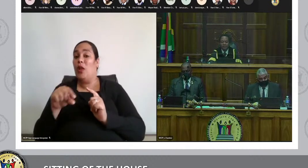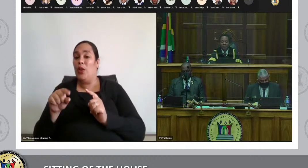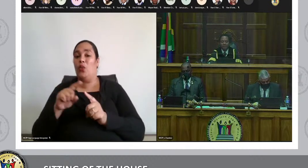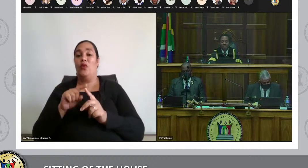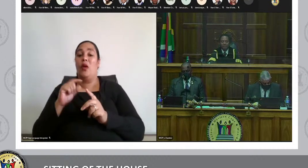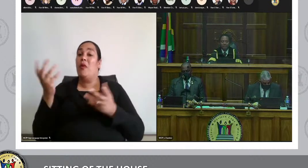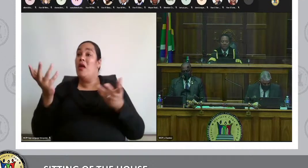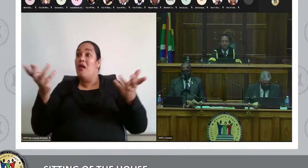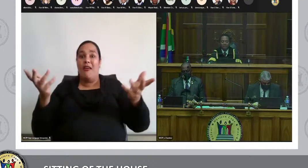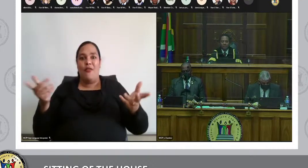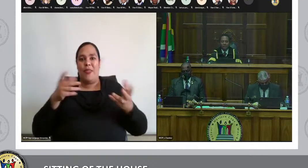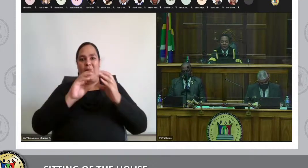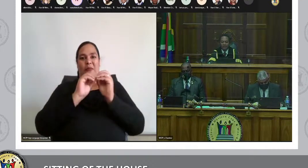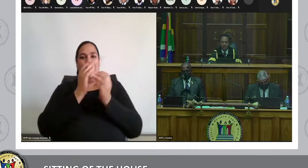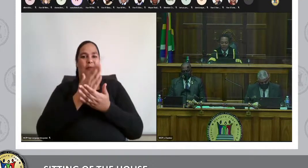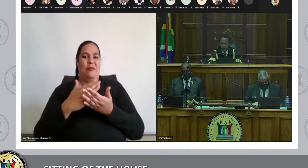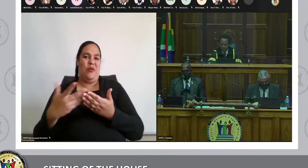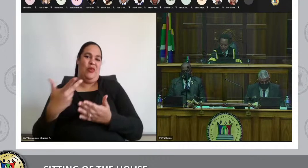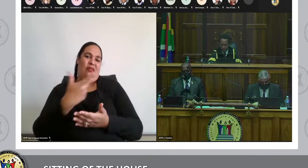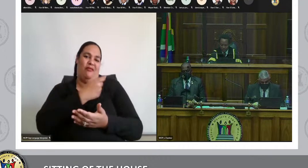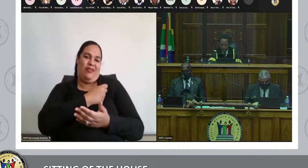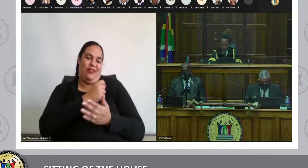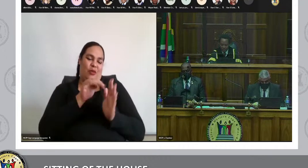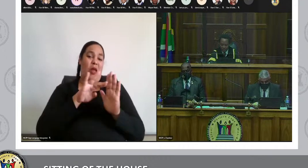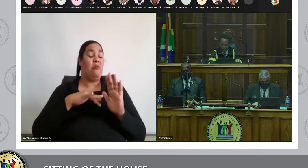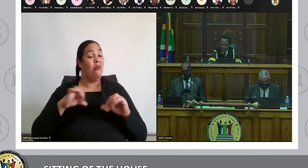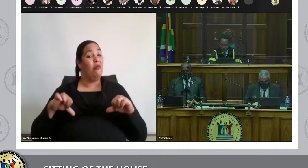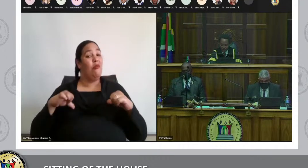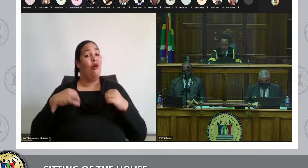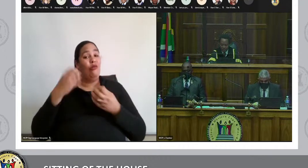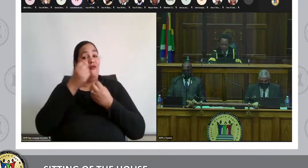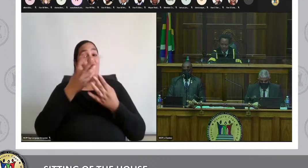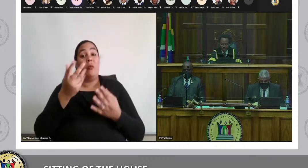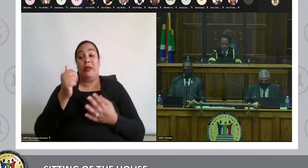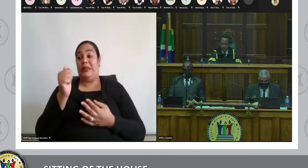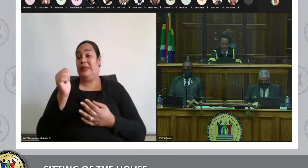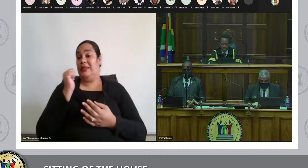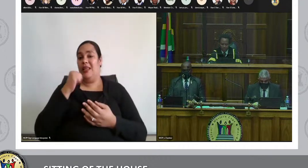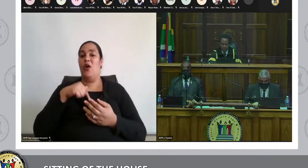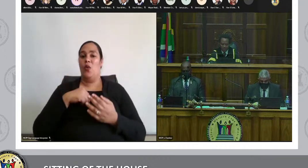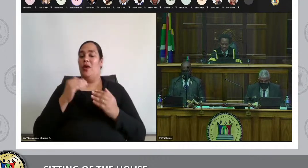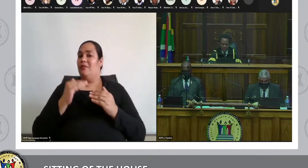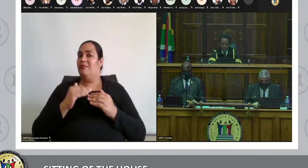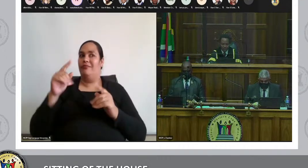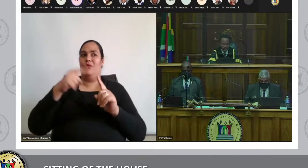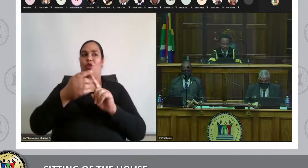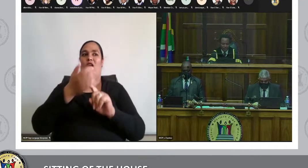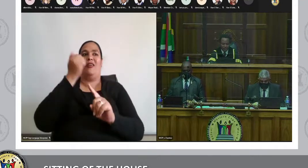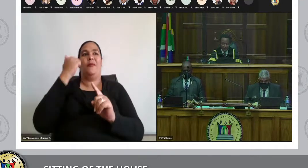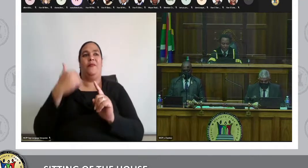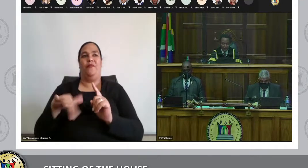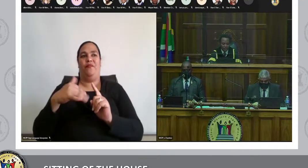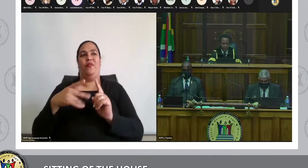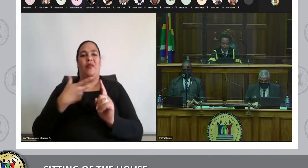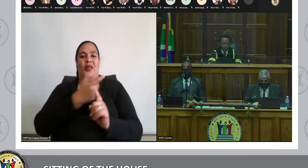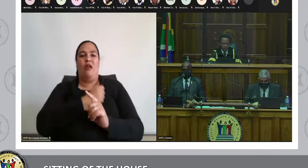everywhere they form part of the vaccination. I'm proud to inform you that yesterday we exceeded this target and vaccinated